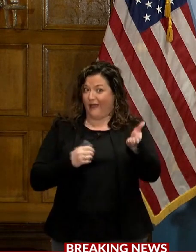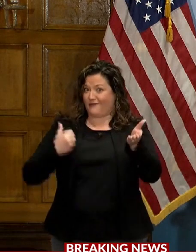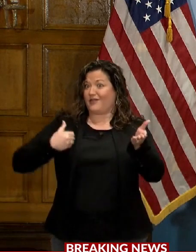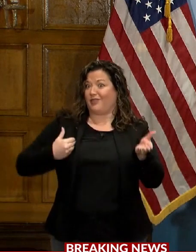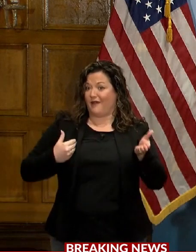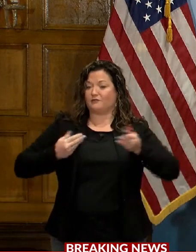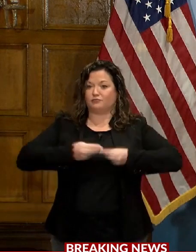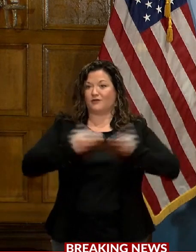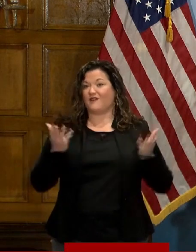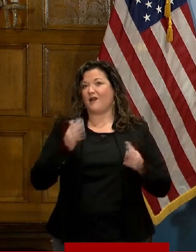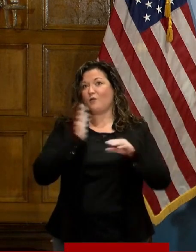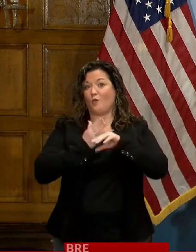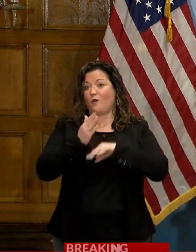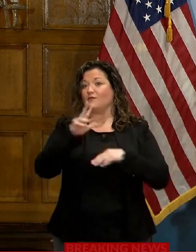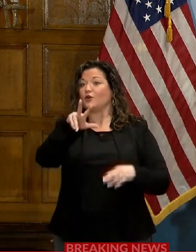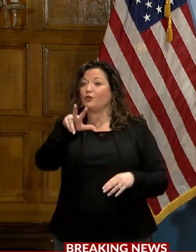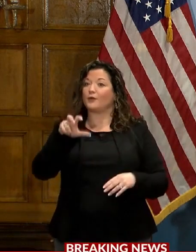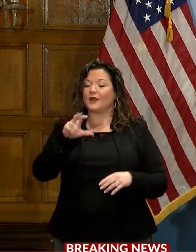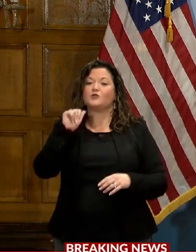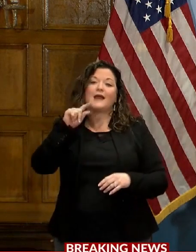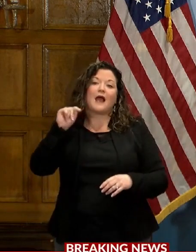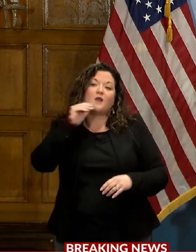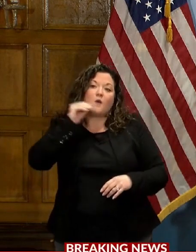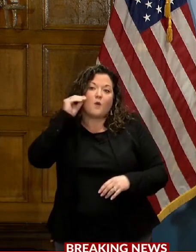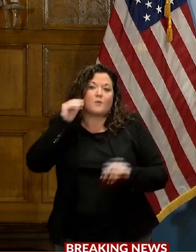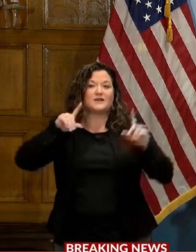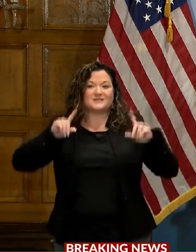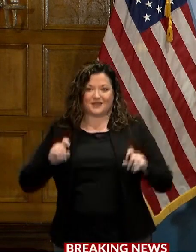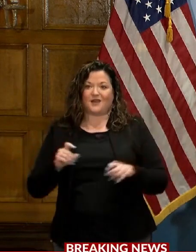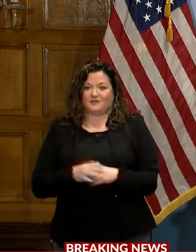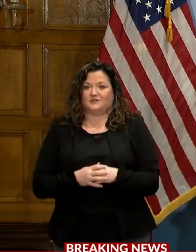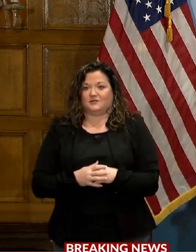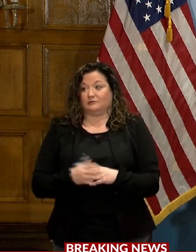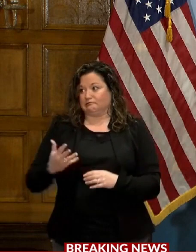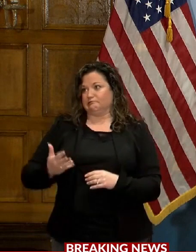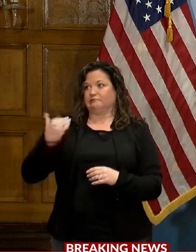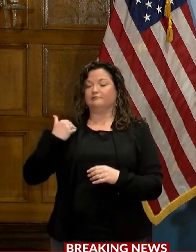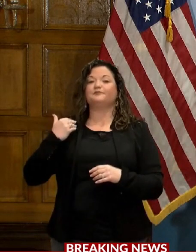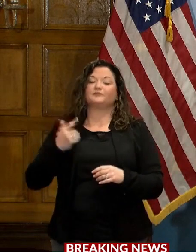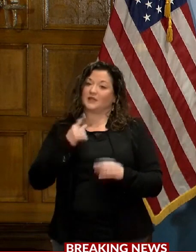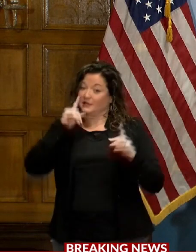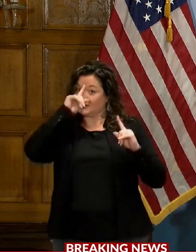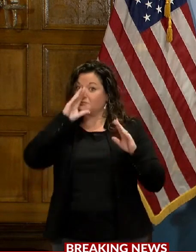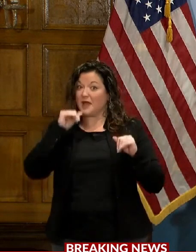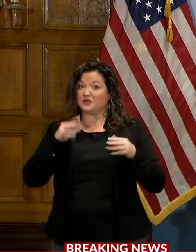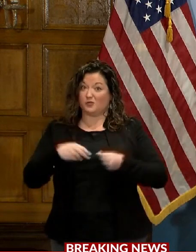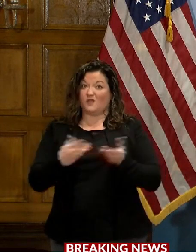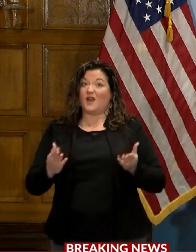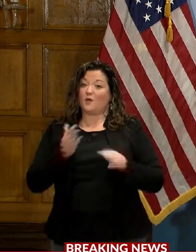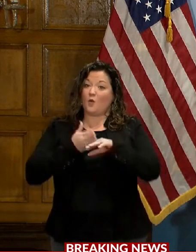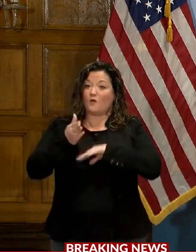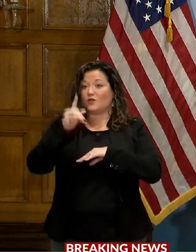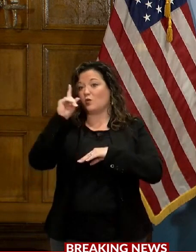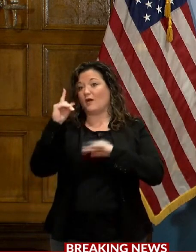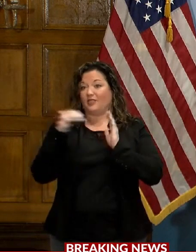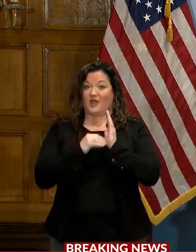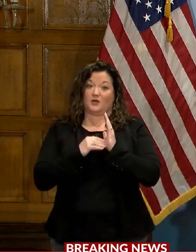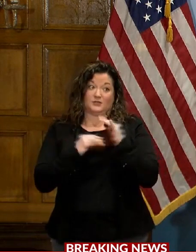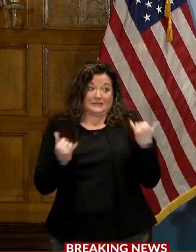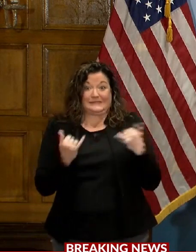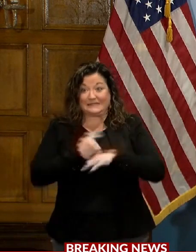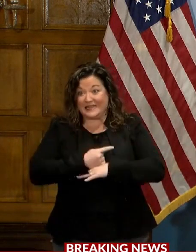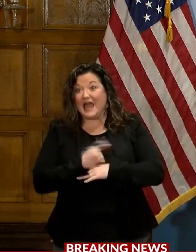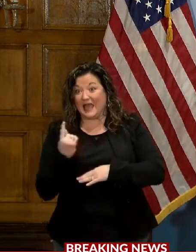over 300 at-home tests very early, and they expect to have 1,000 distributed during the course of this day.